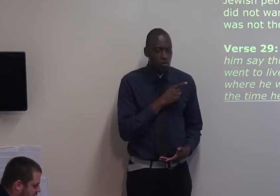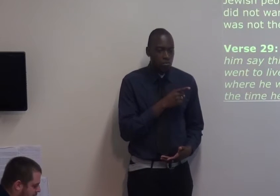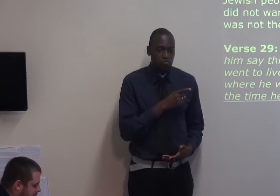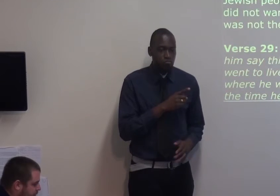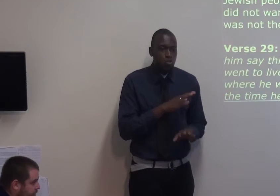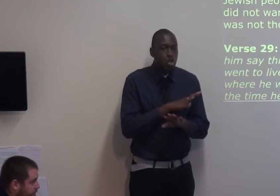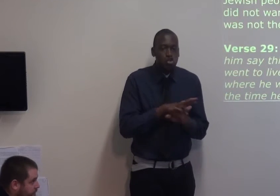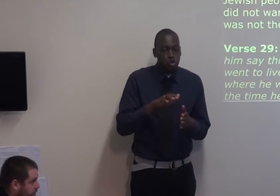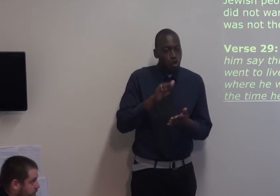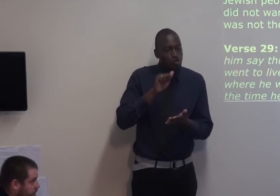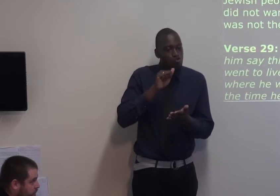time.